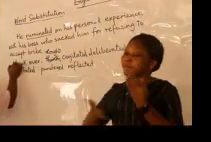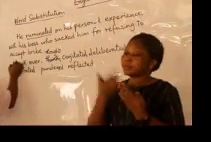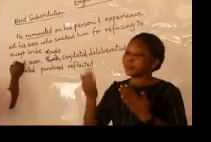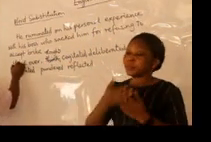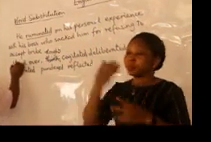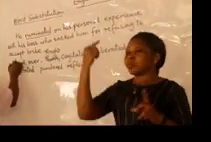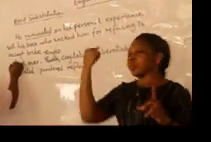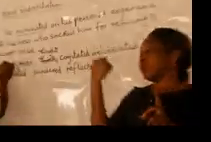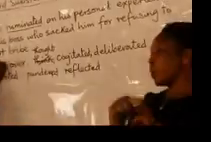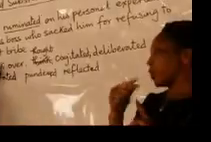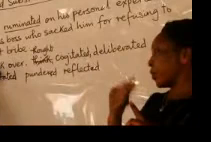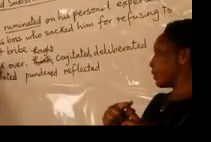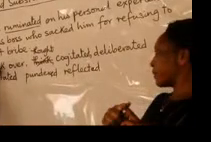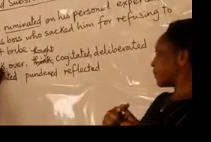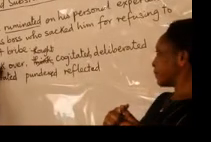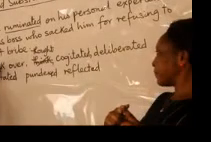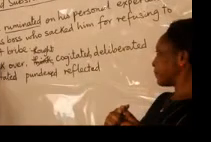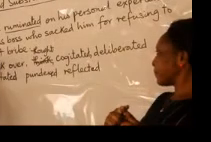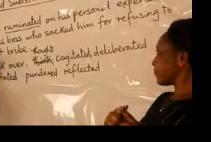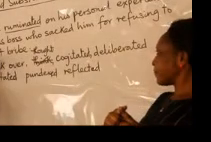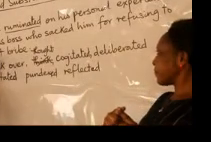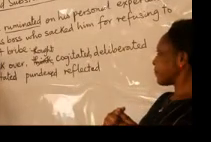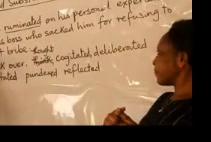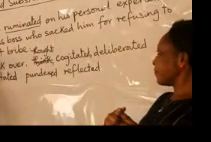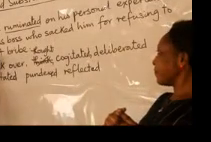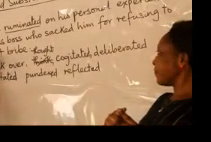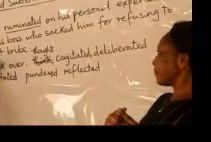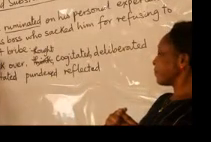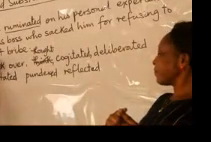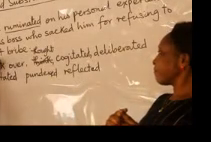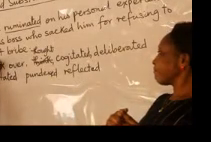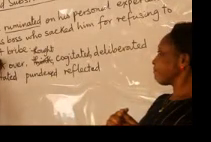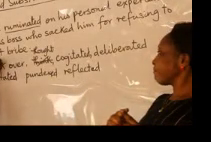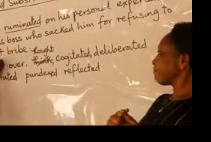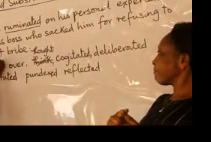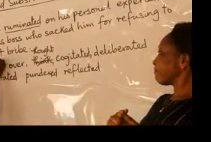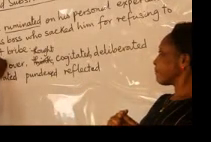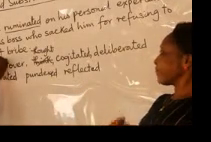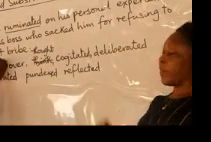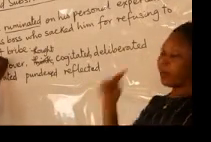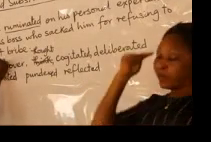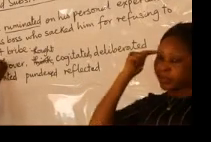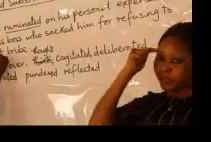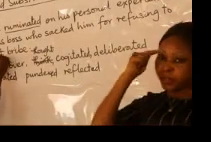and this is wrong. You have thoughts over.